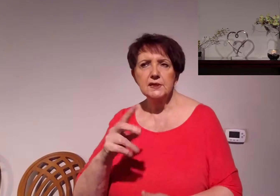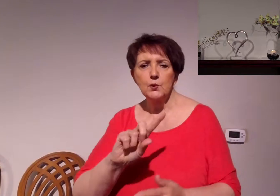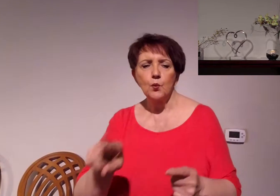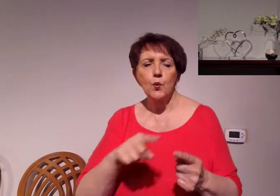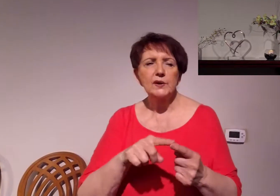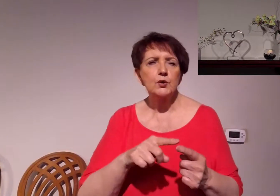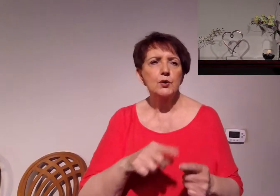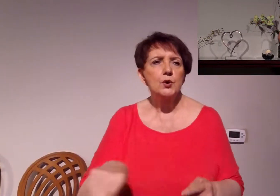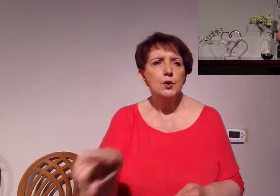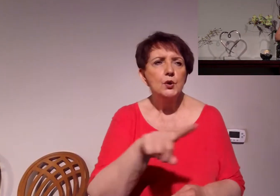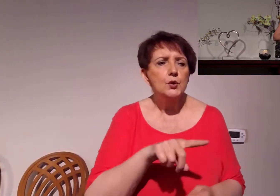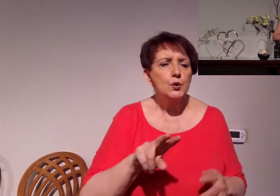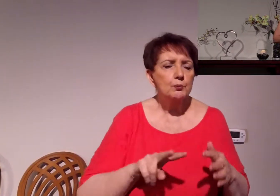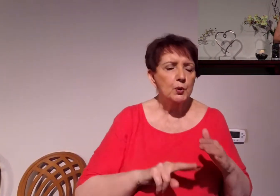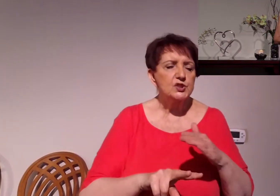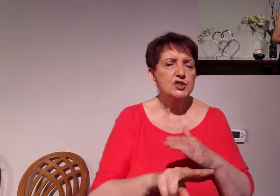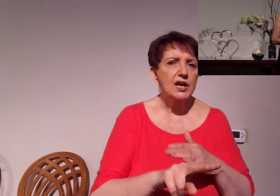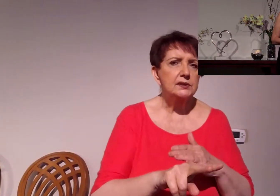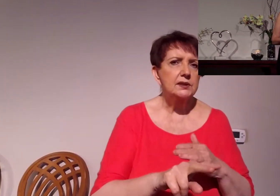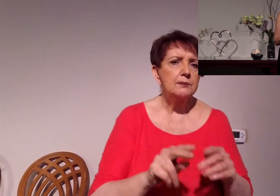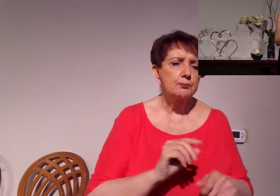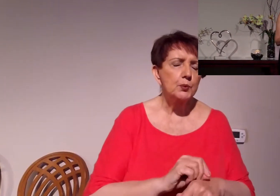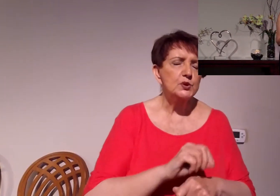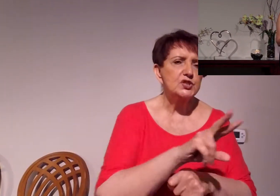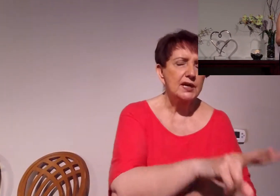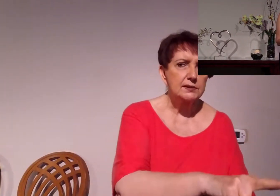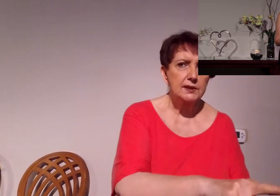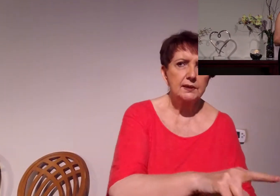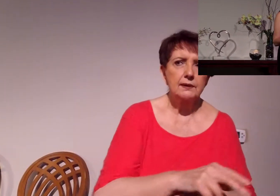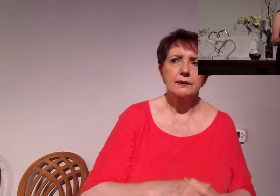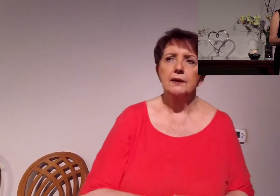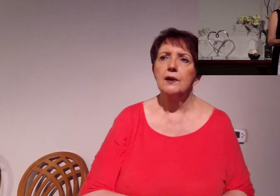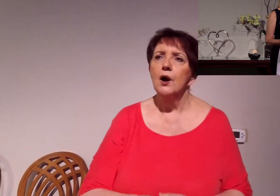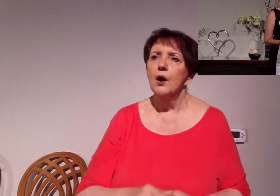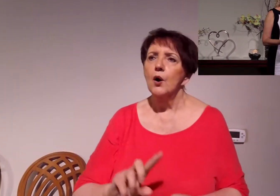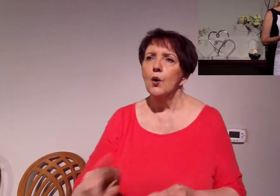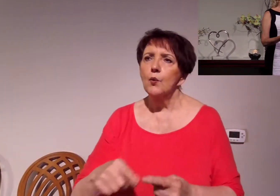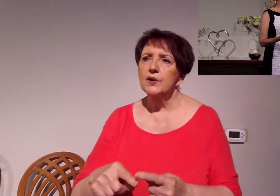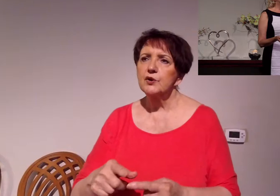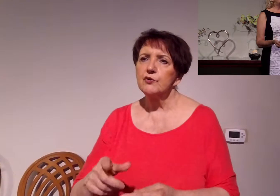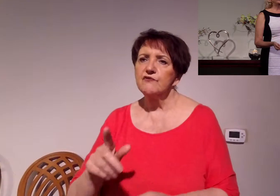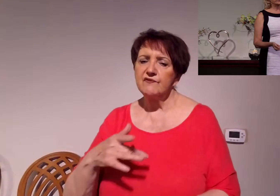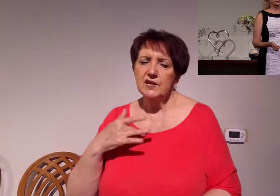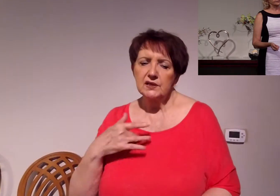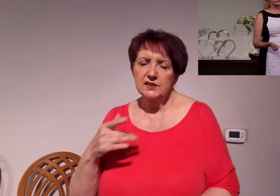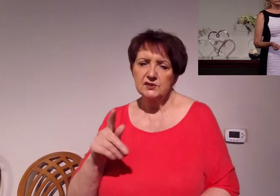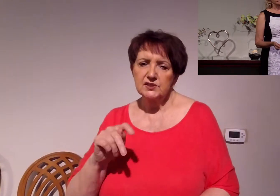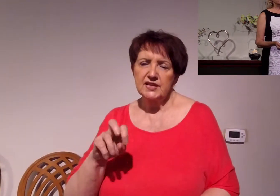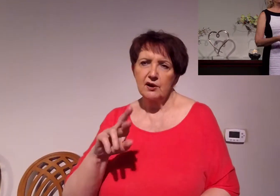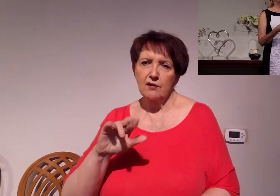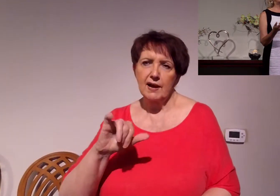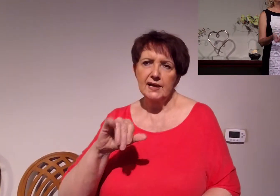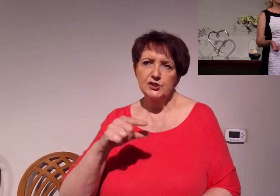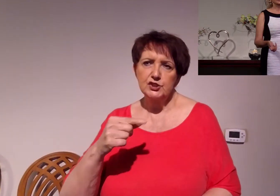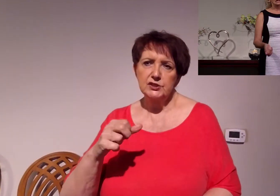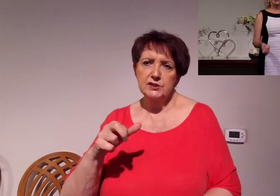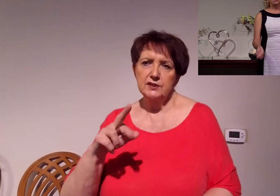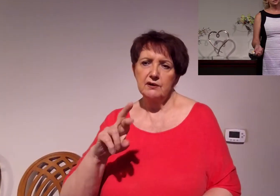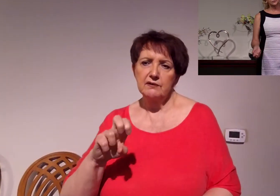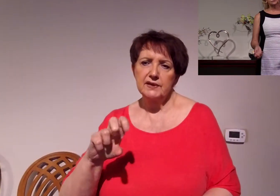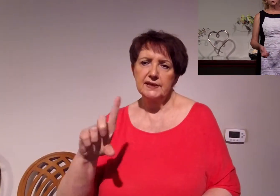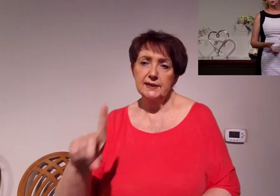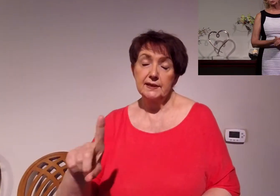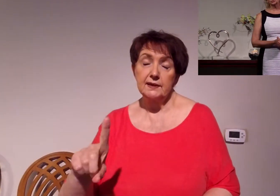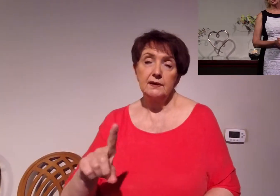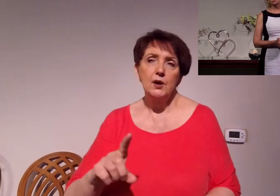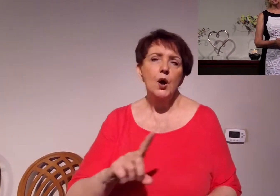projecting? When are we triggered? When are we having an opportunity to practice